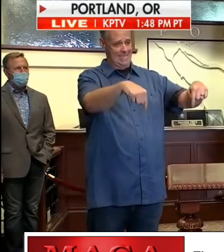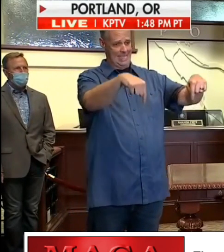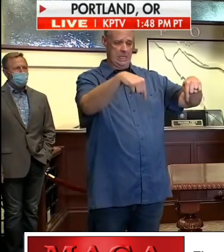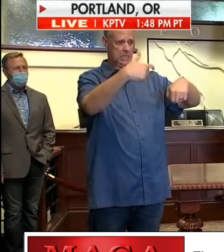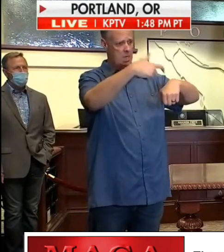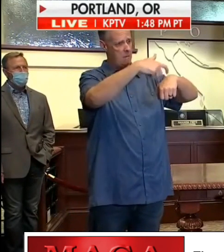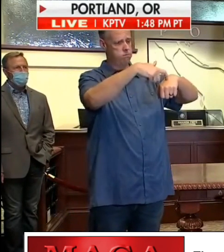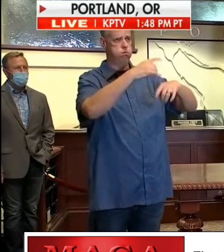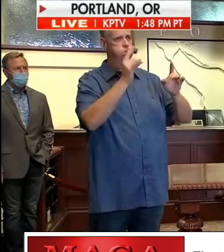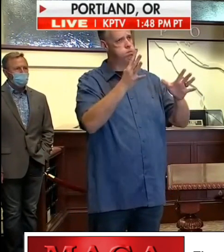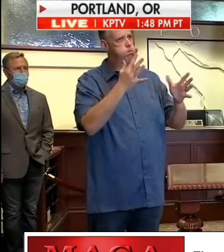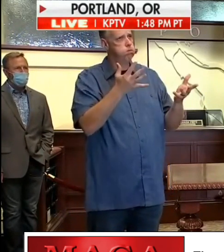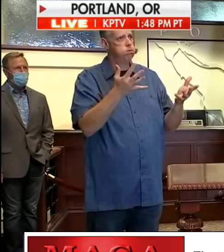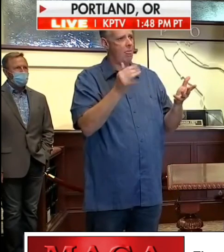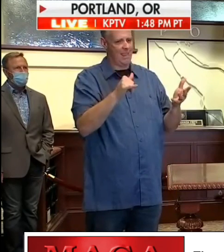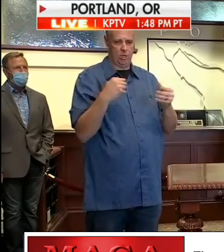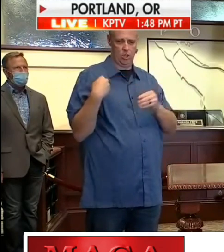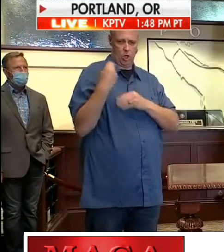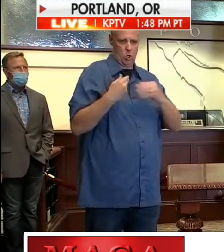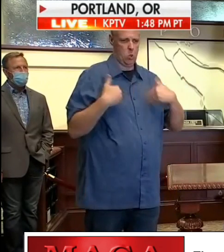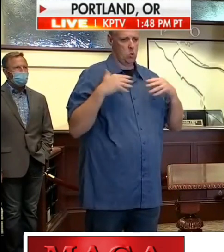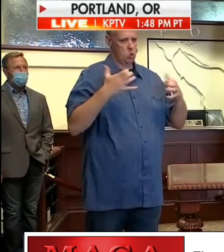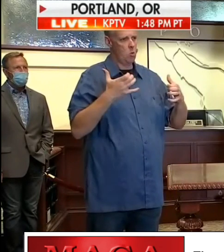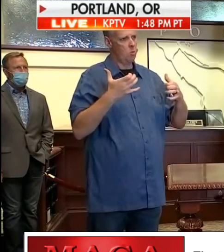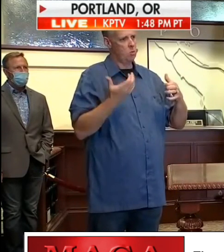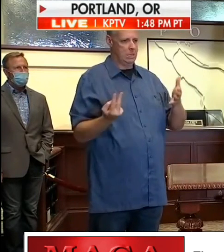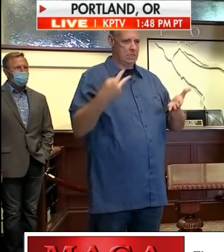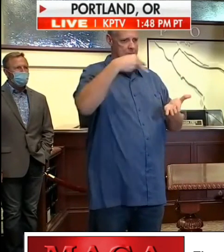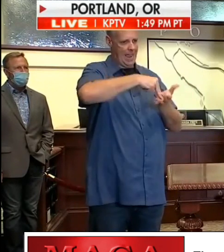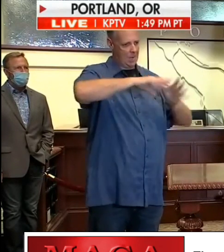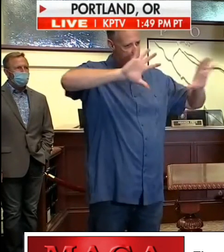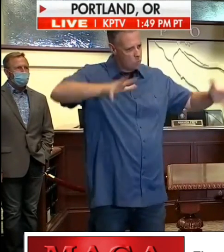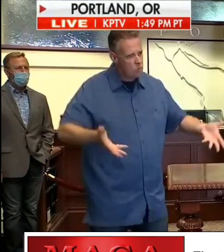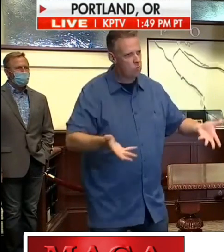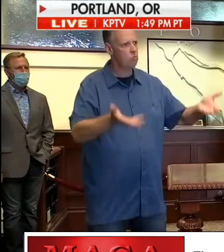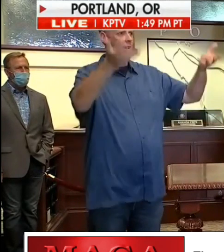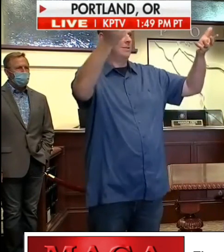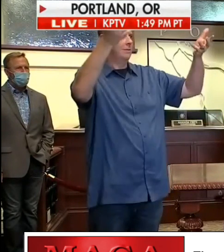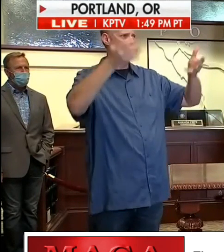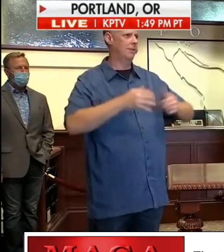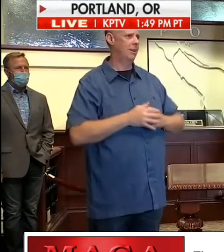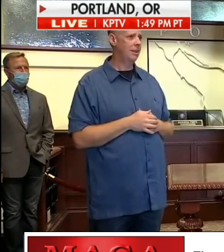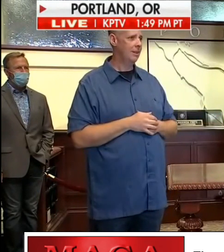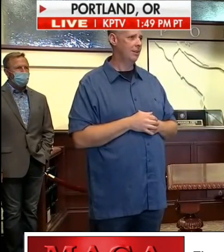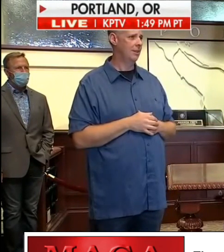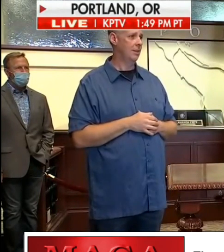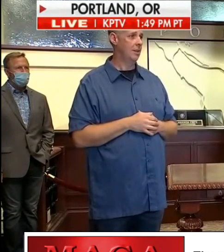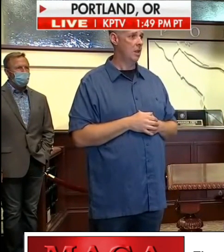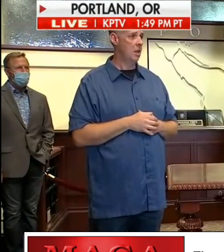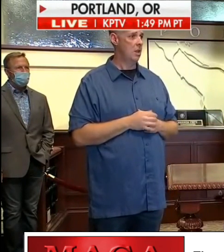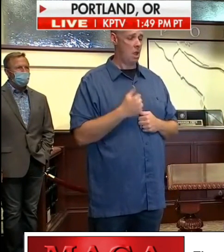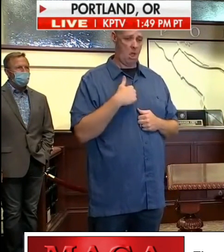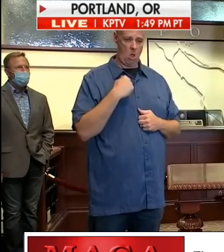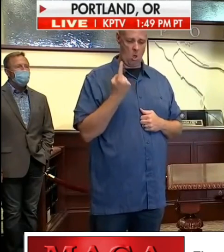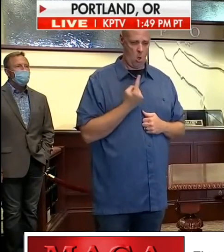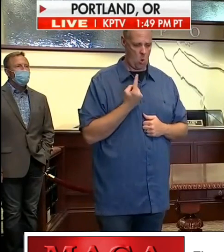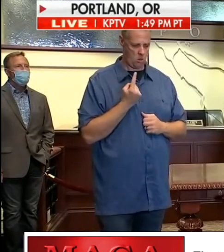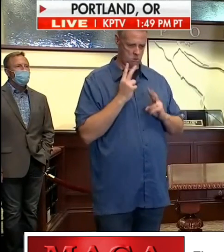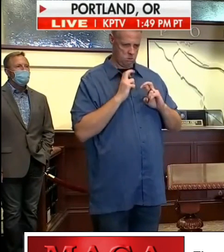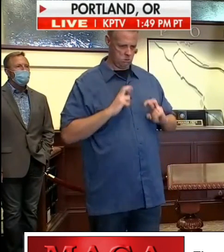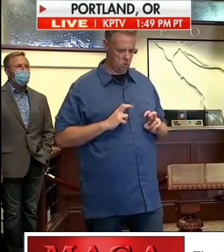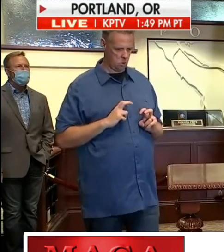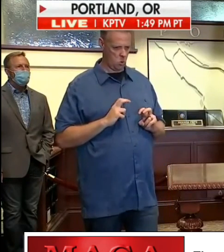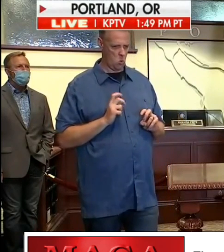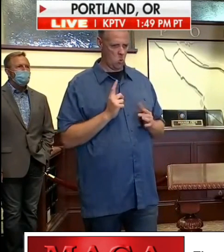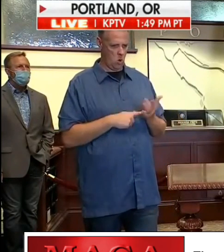this is a time when this generation is being called to rise up. And I ask myself, what more do I